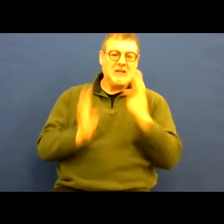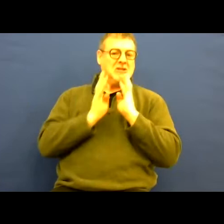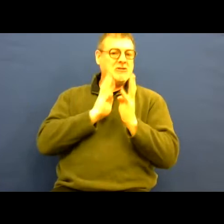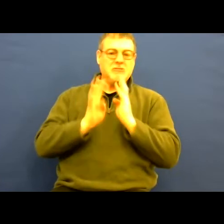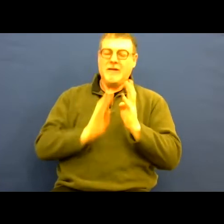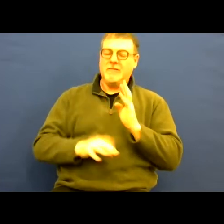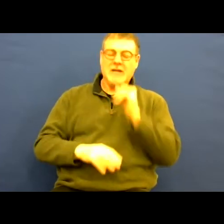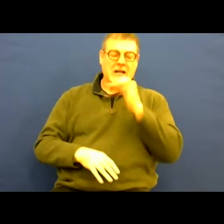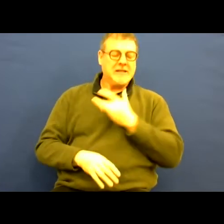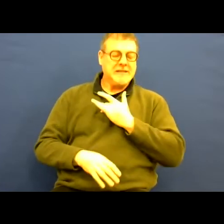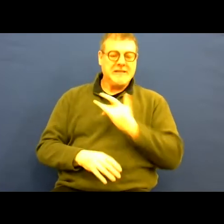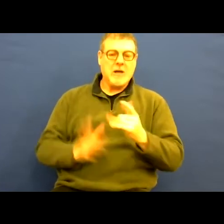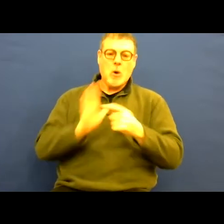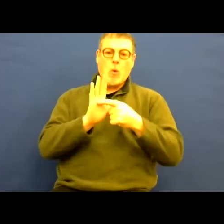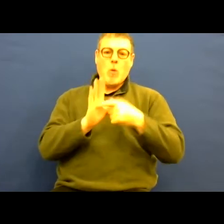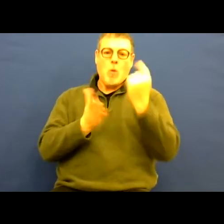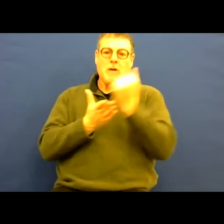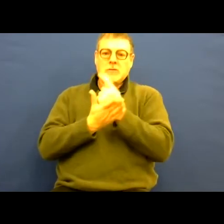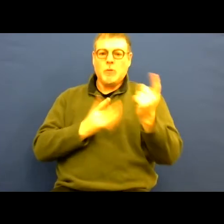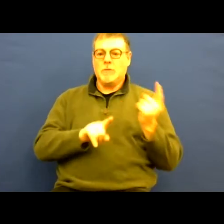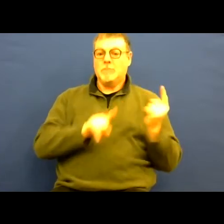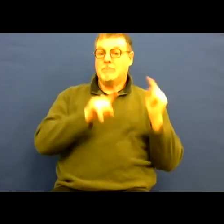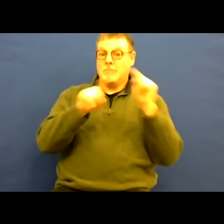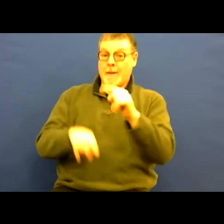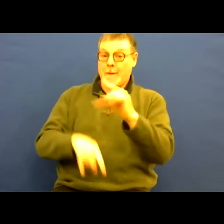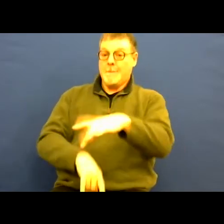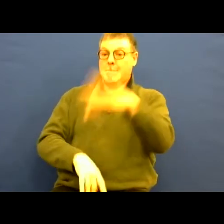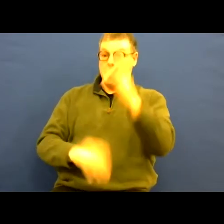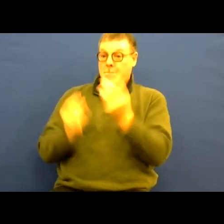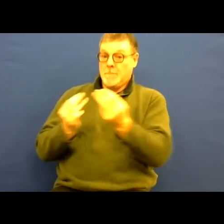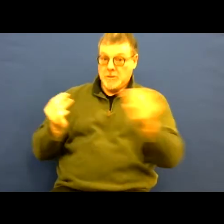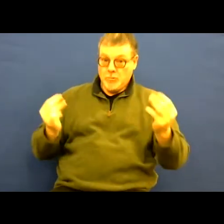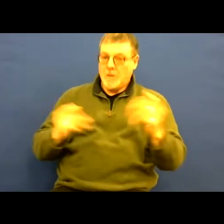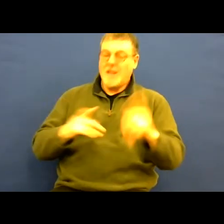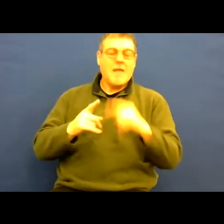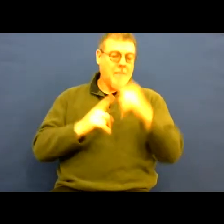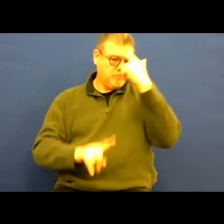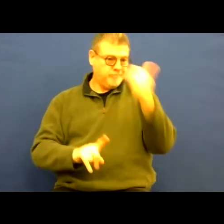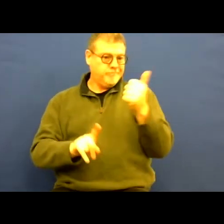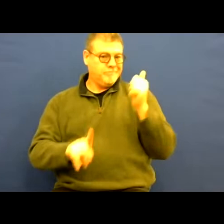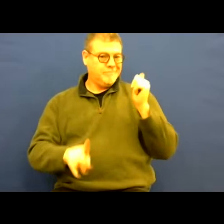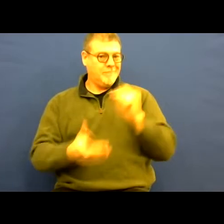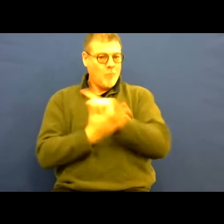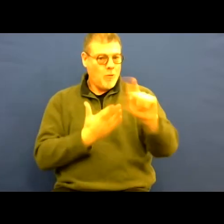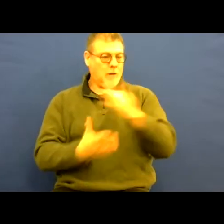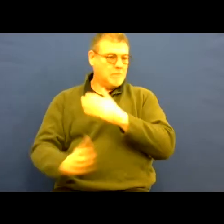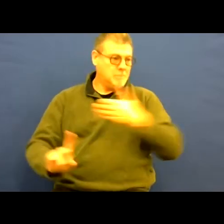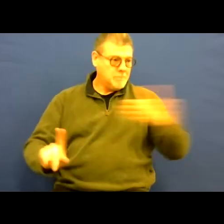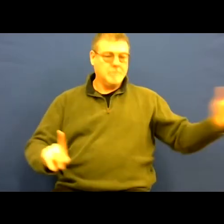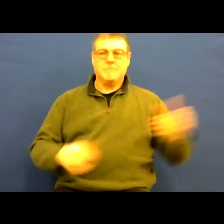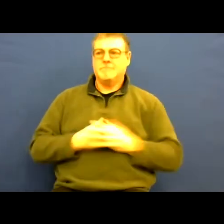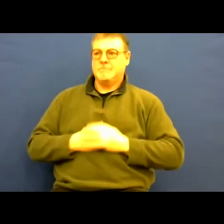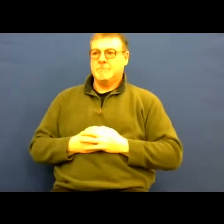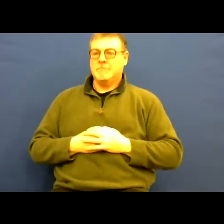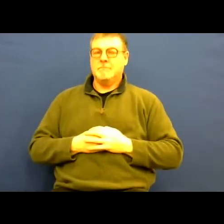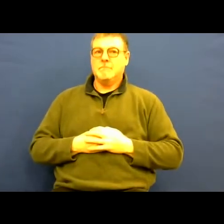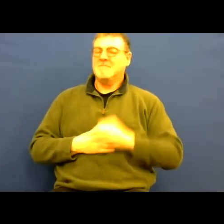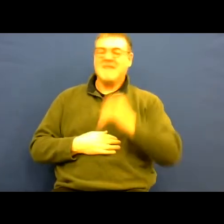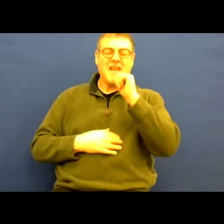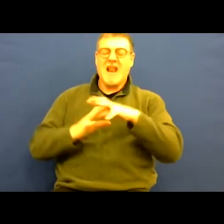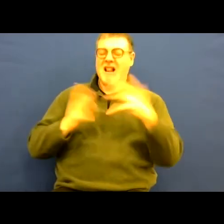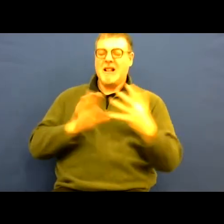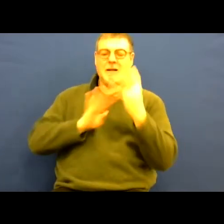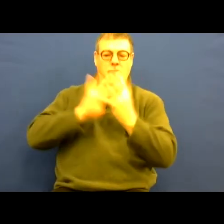generally once a week pick up materials, and then they're kind of out doing their own thing all week. So Yeah, not a lot of